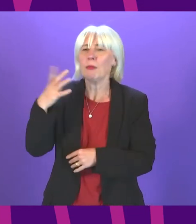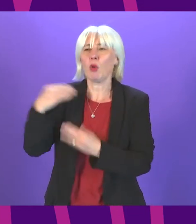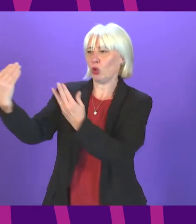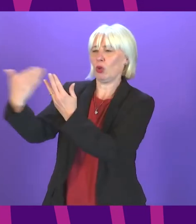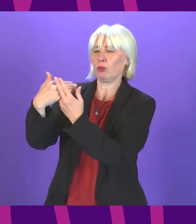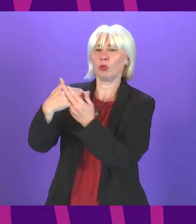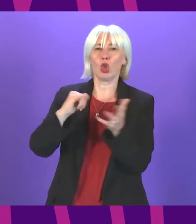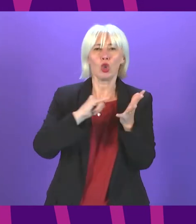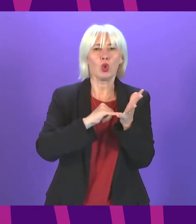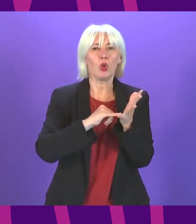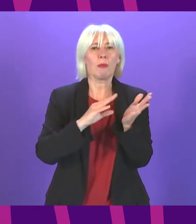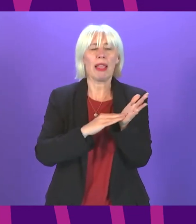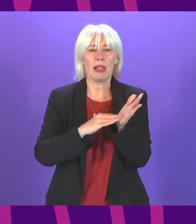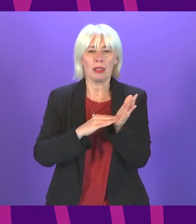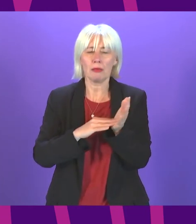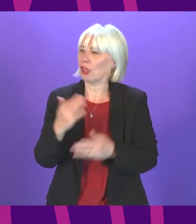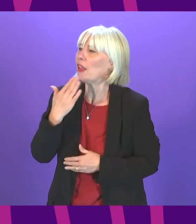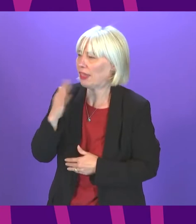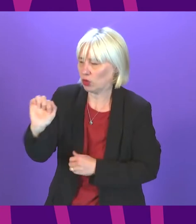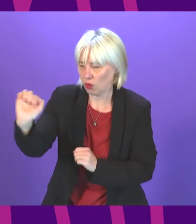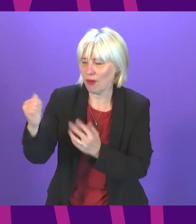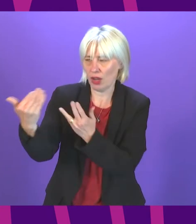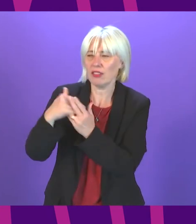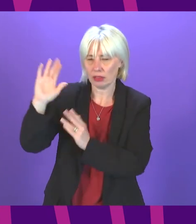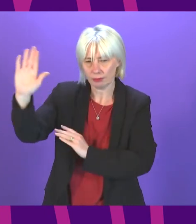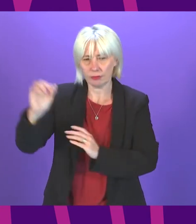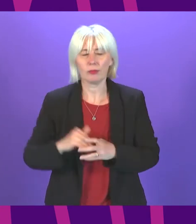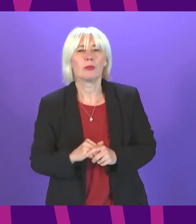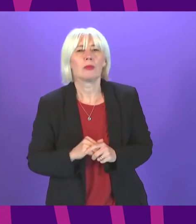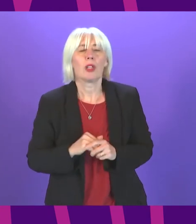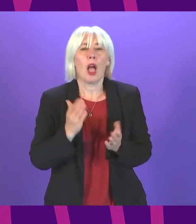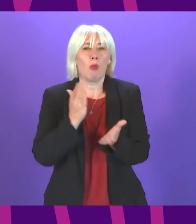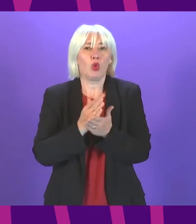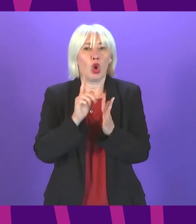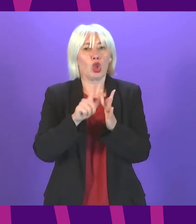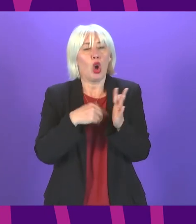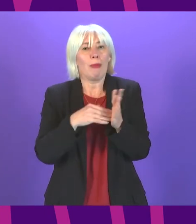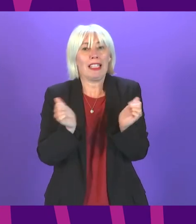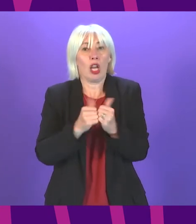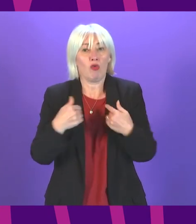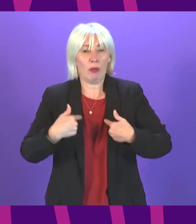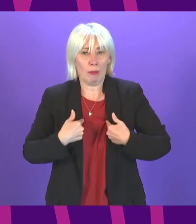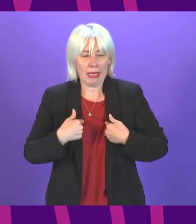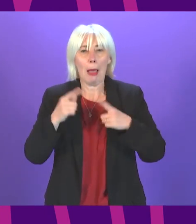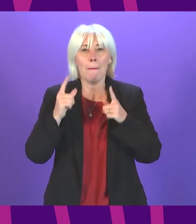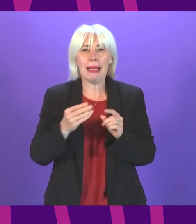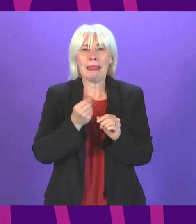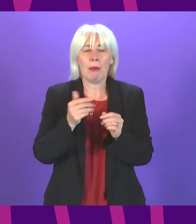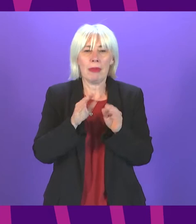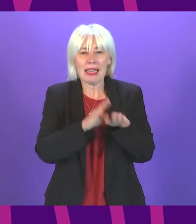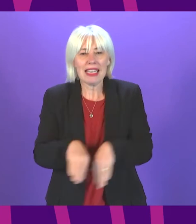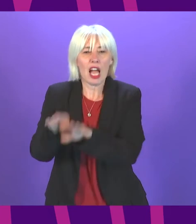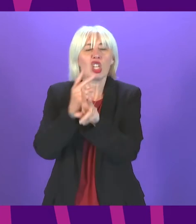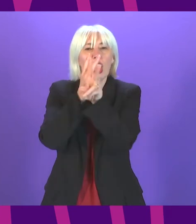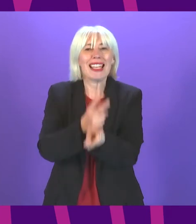thank John Mason for taking the interventions I'm quite sure that John Mason will agree with me that setting some type of national care